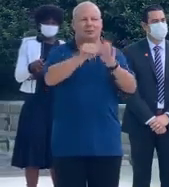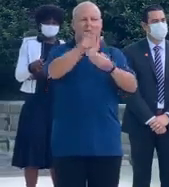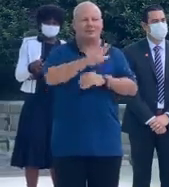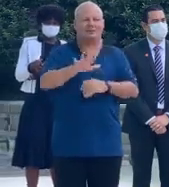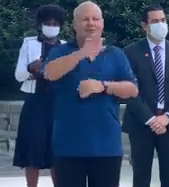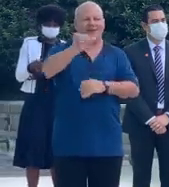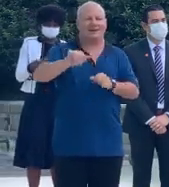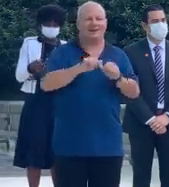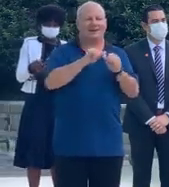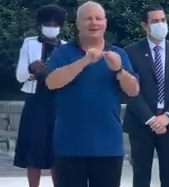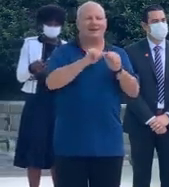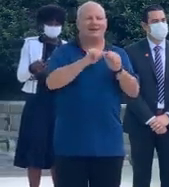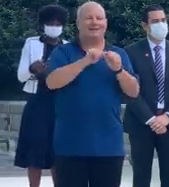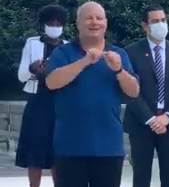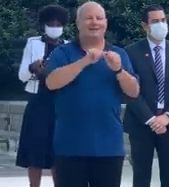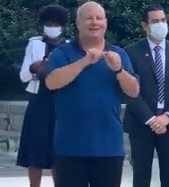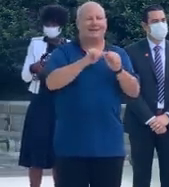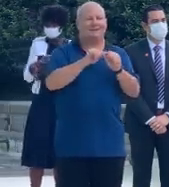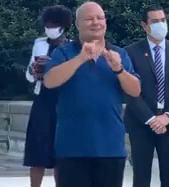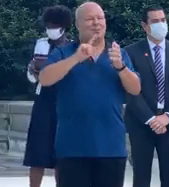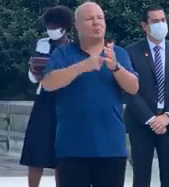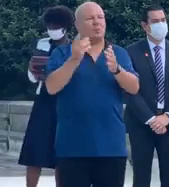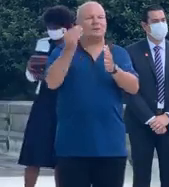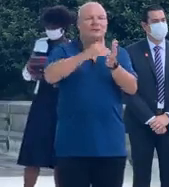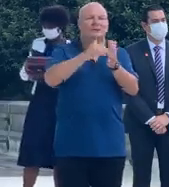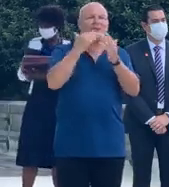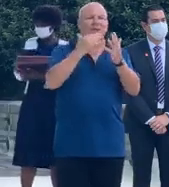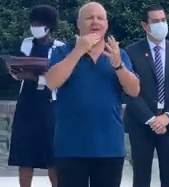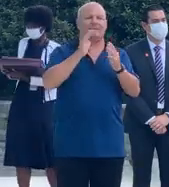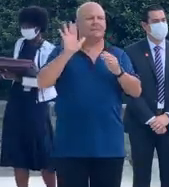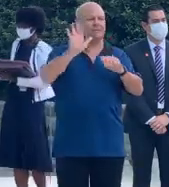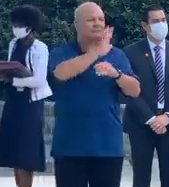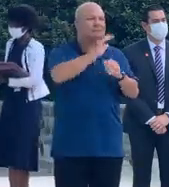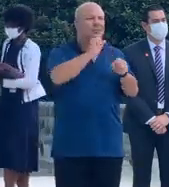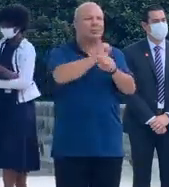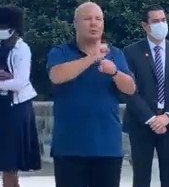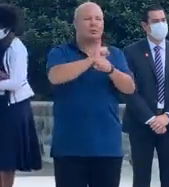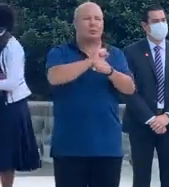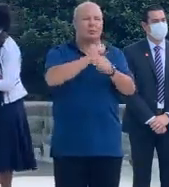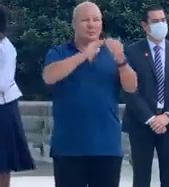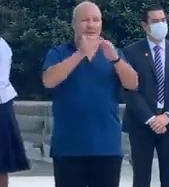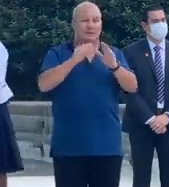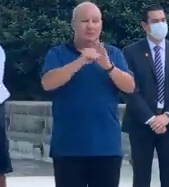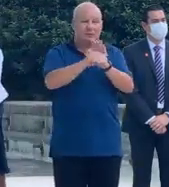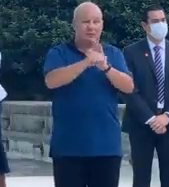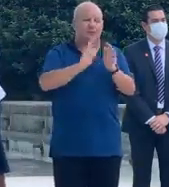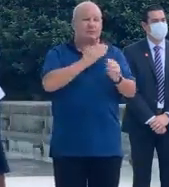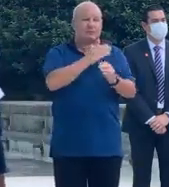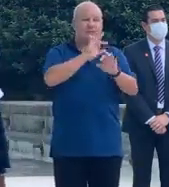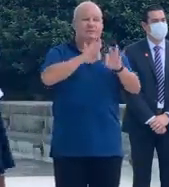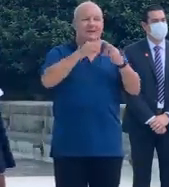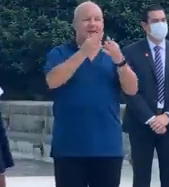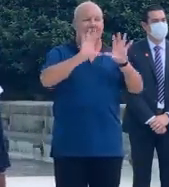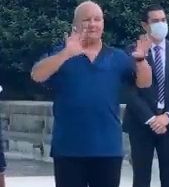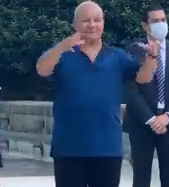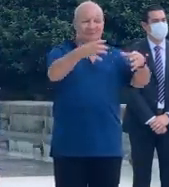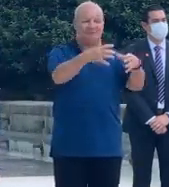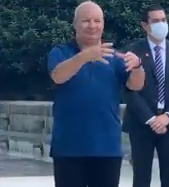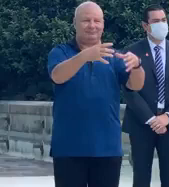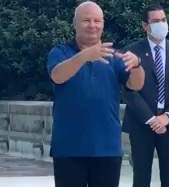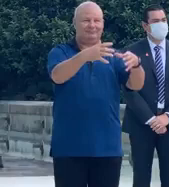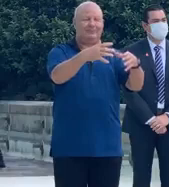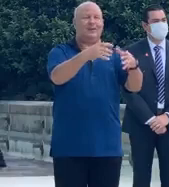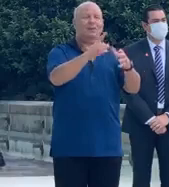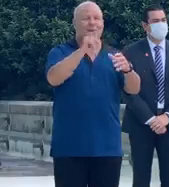once again, I'm just so thankful for the work. All of us here in the city of New Orleans are our family, and that's how we need to treat each other.